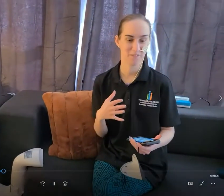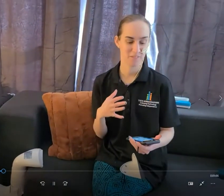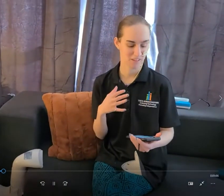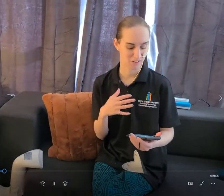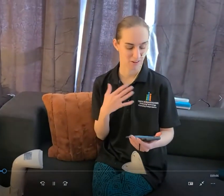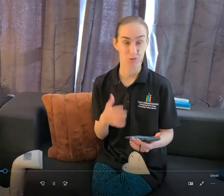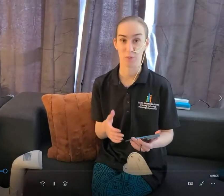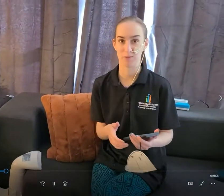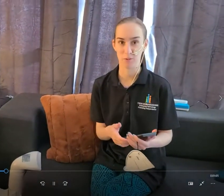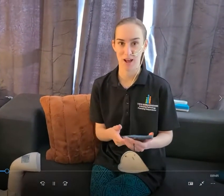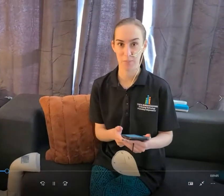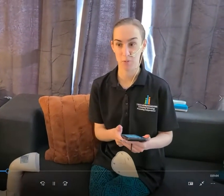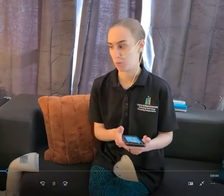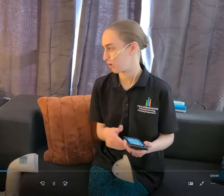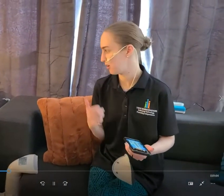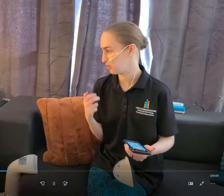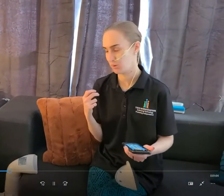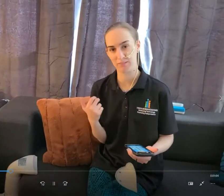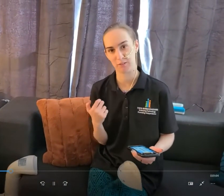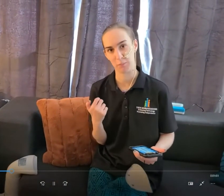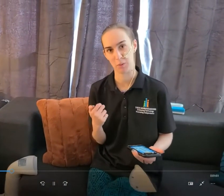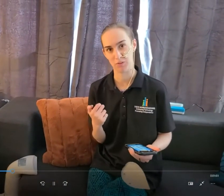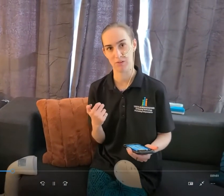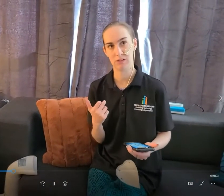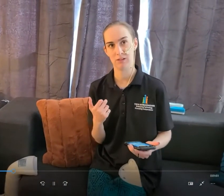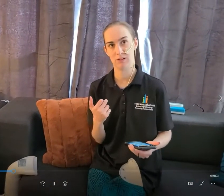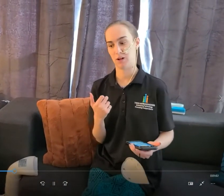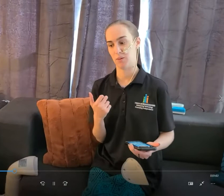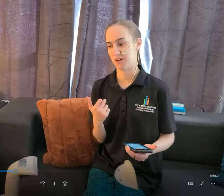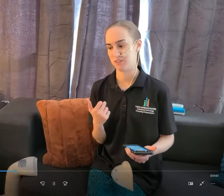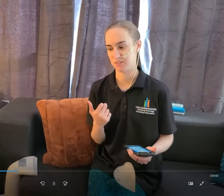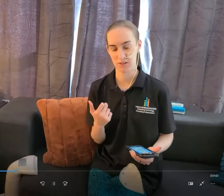on either a smartphone app or I do have a remote.